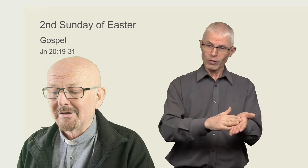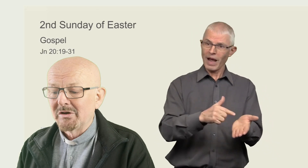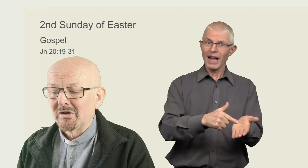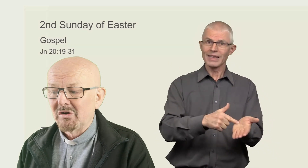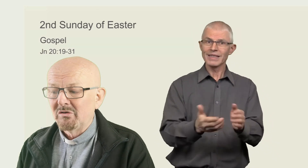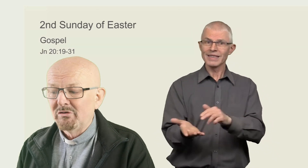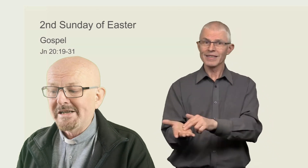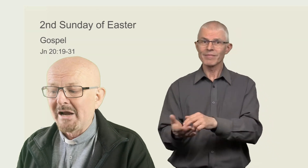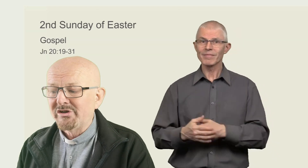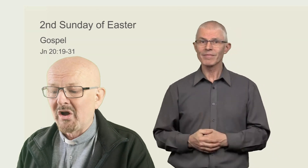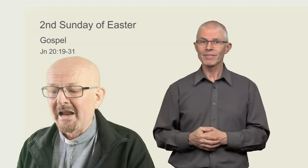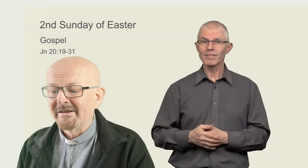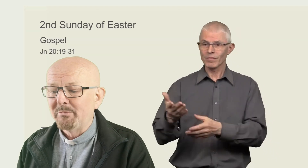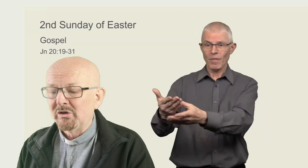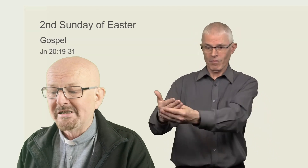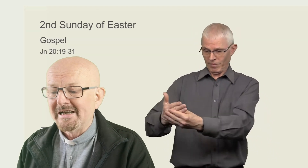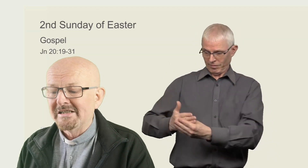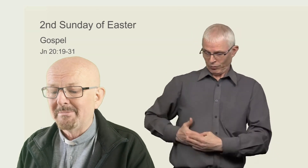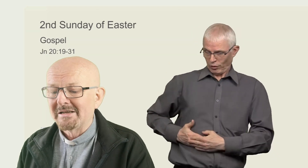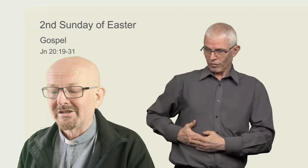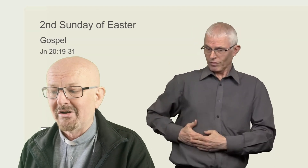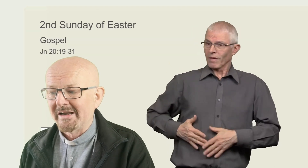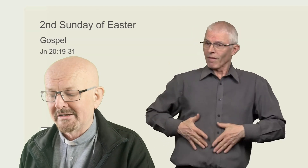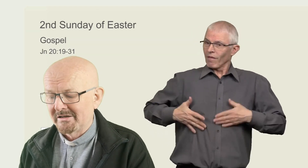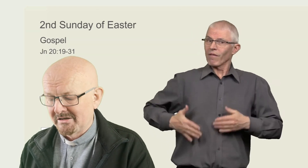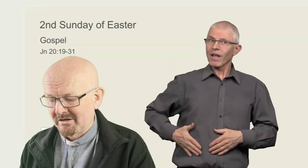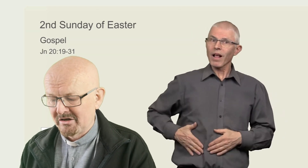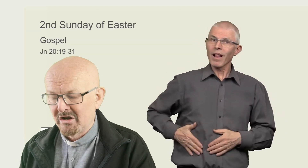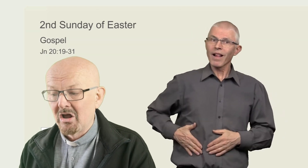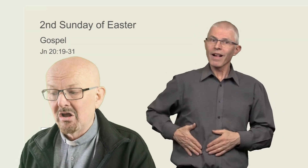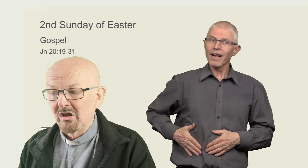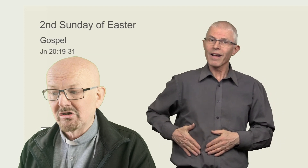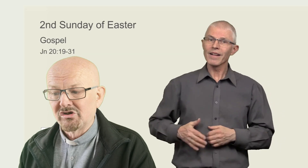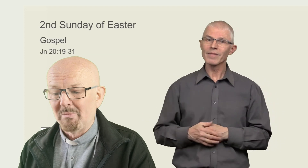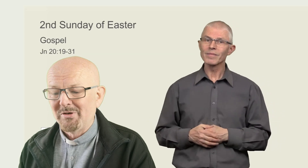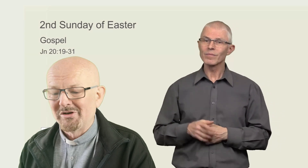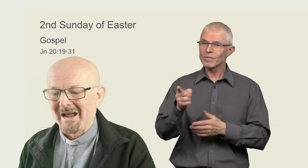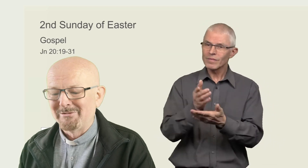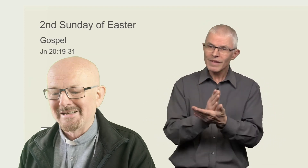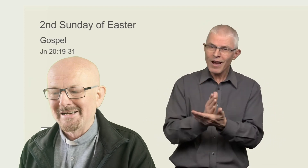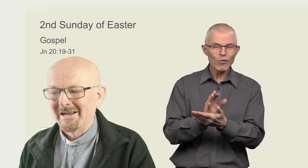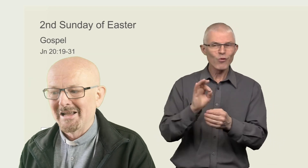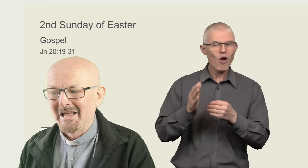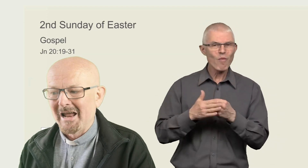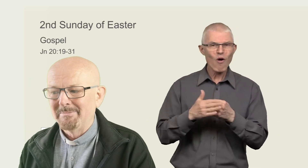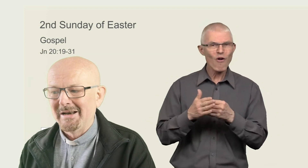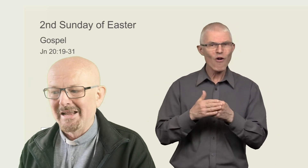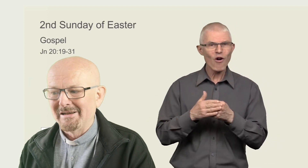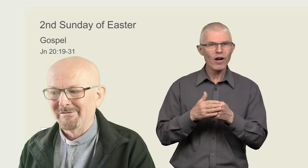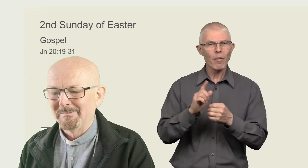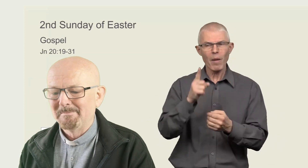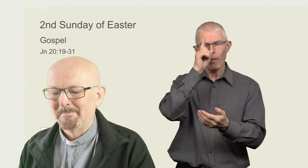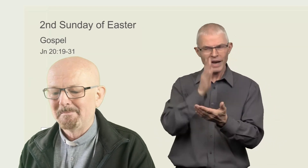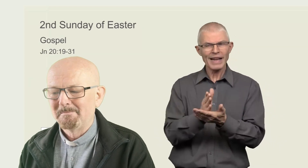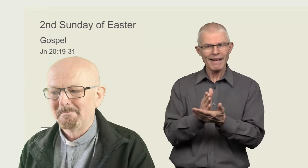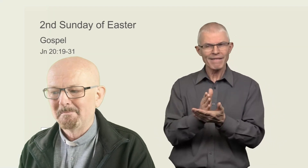hands. Reach out your hand and put it into my side. Stop your doubting and